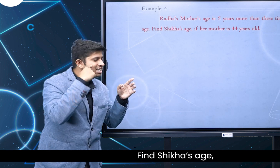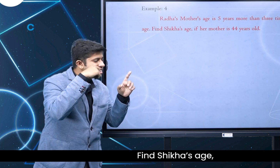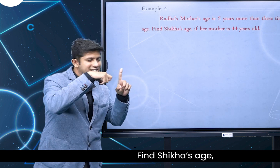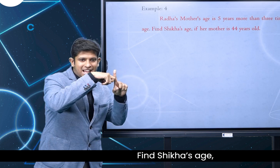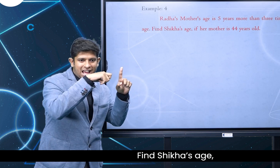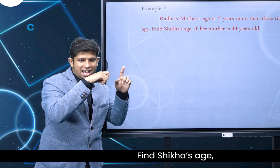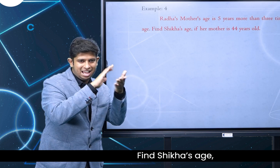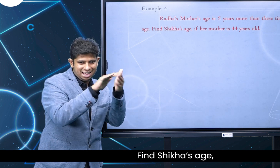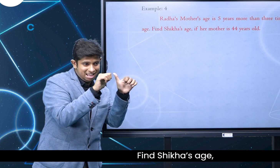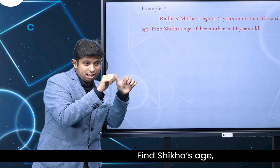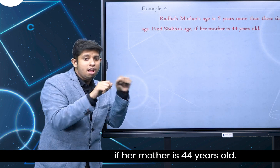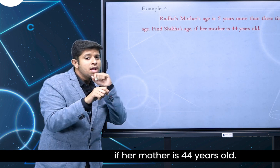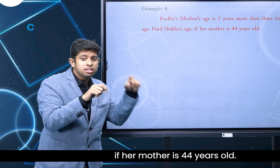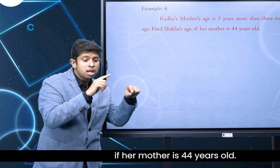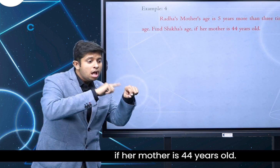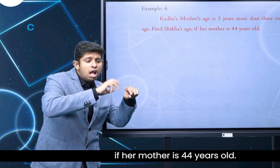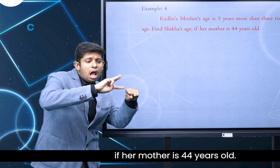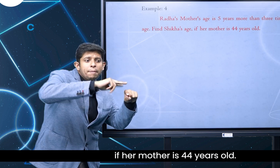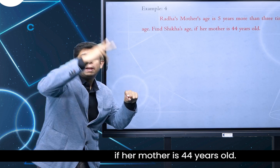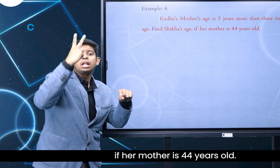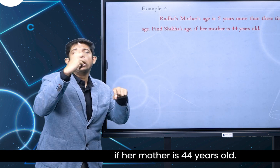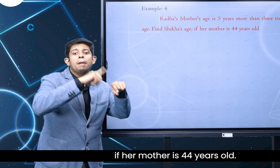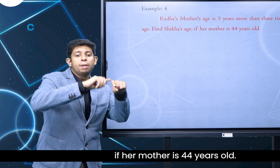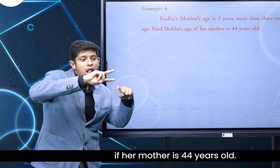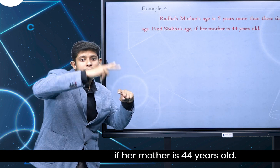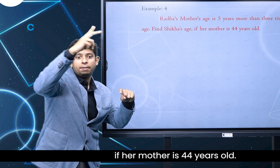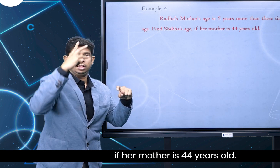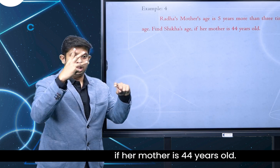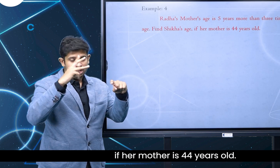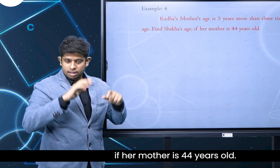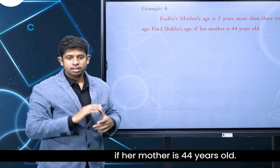Find Shika's age if her mother is 44 years old.